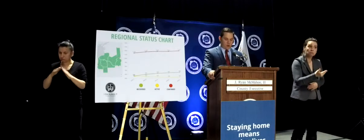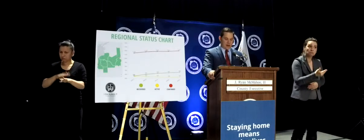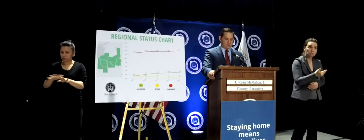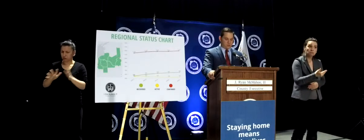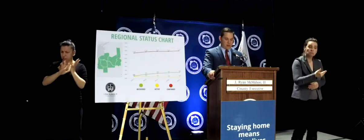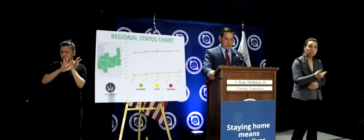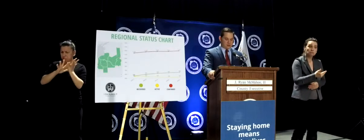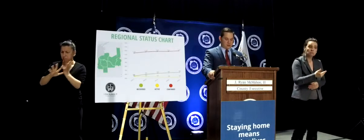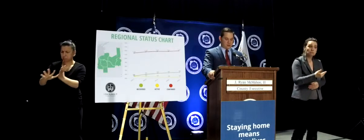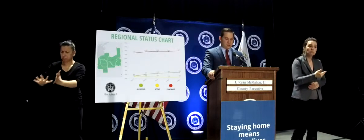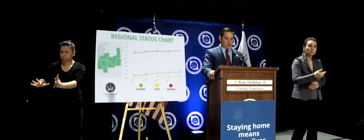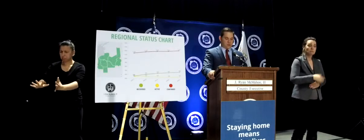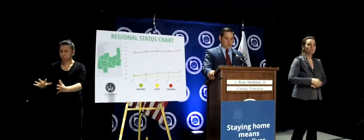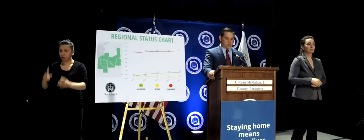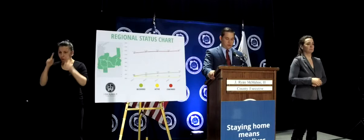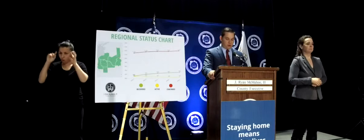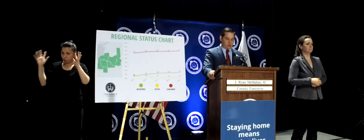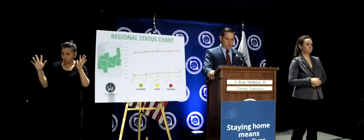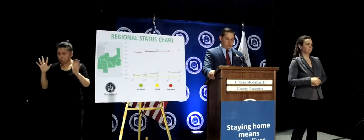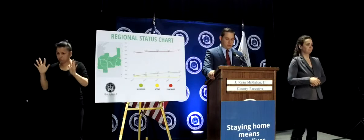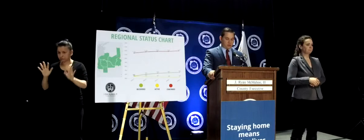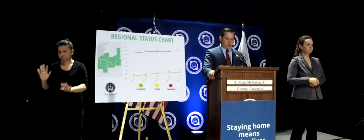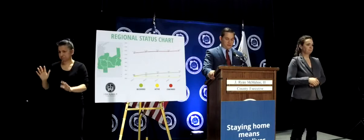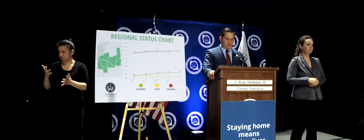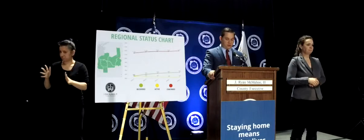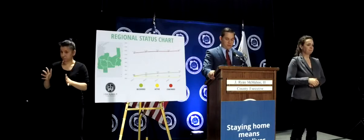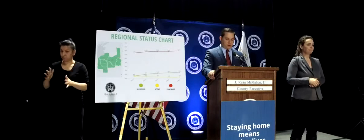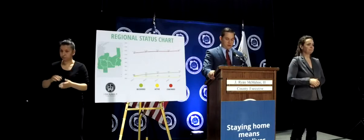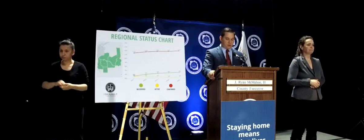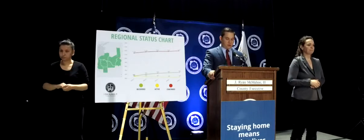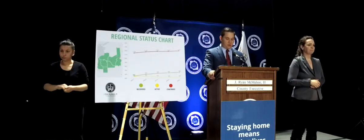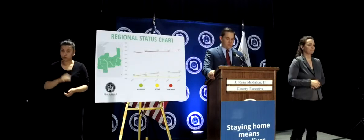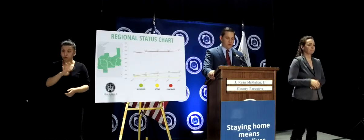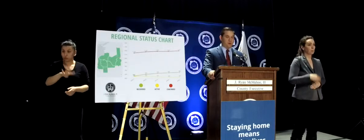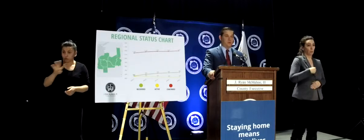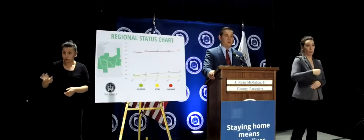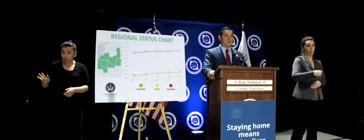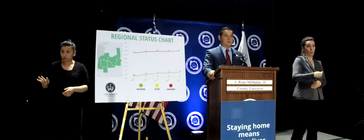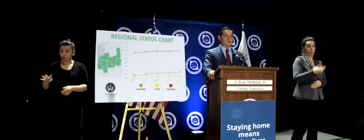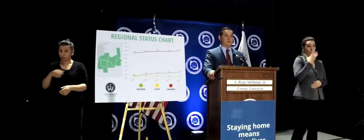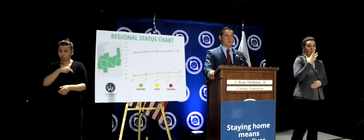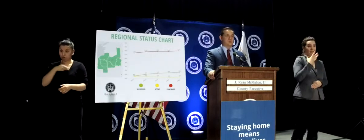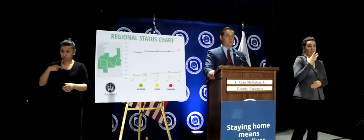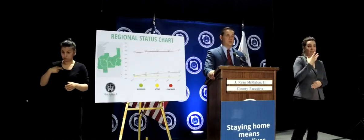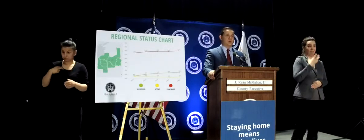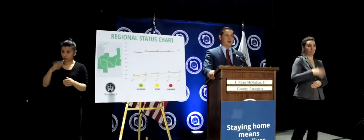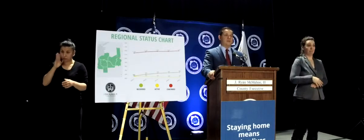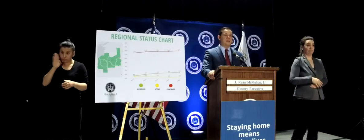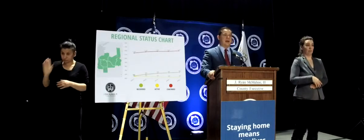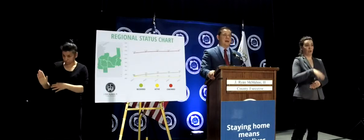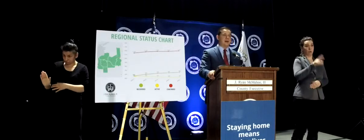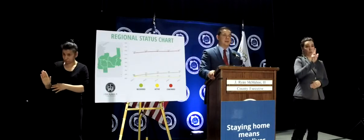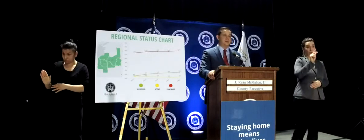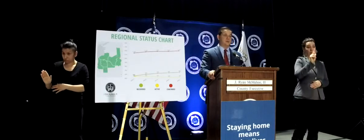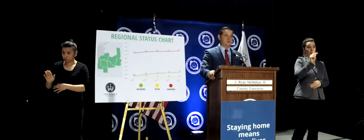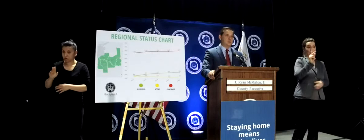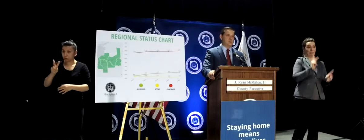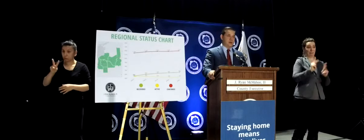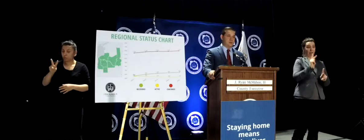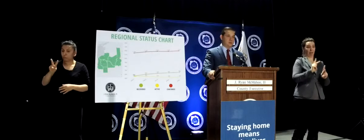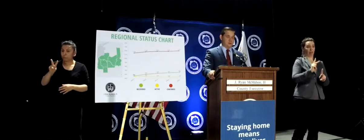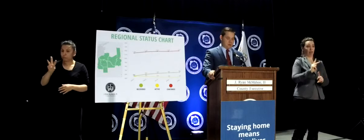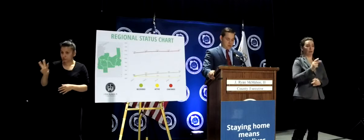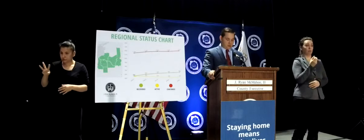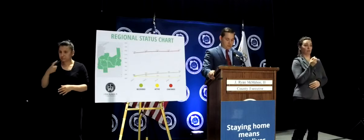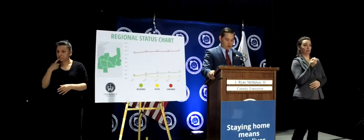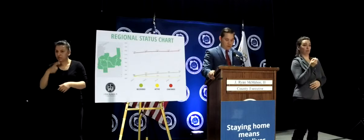44 who are hospitalized: 23 Caucasian, 12 African American, 3 of another race, and 6, we just don't have the data on these individuals